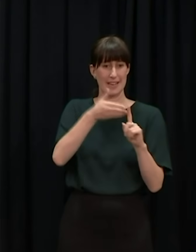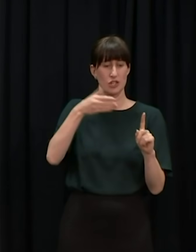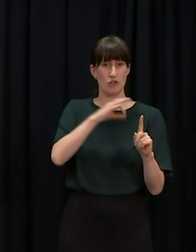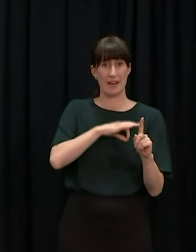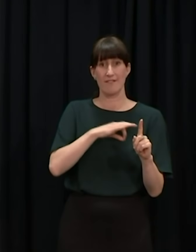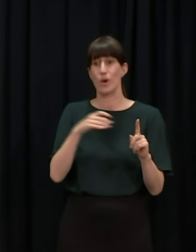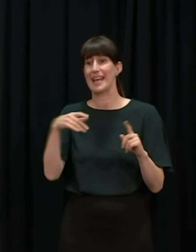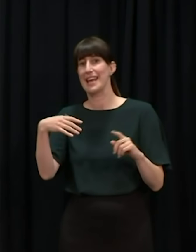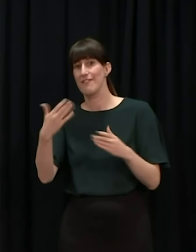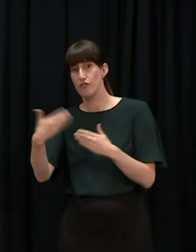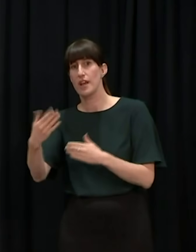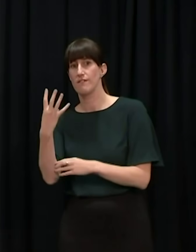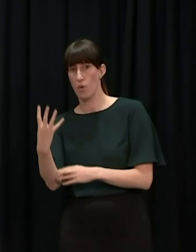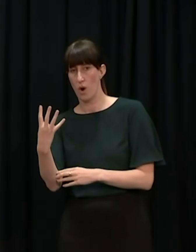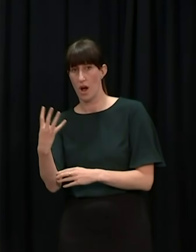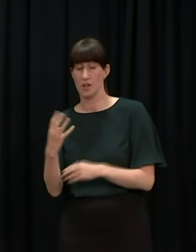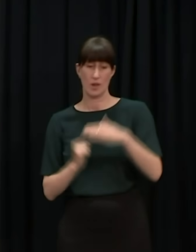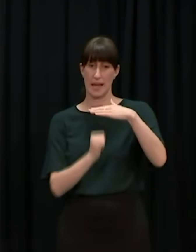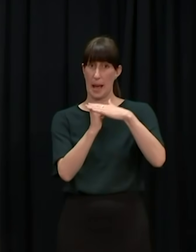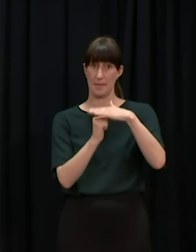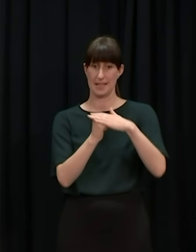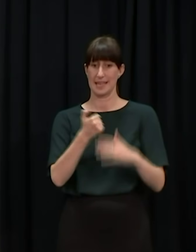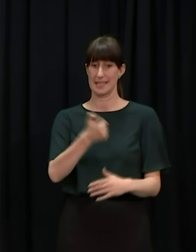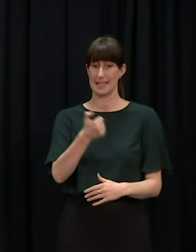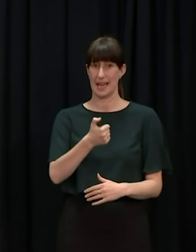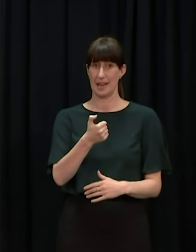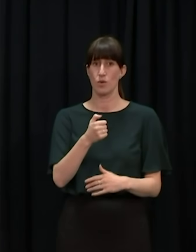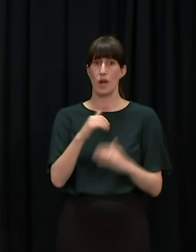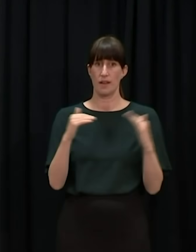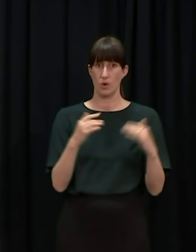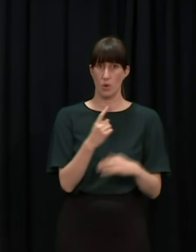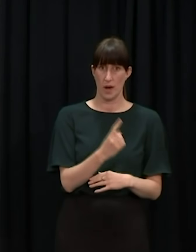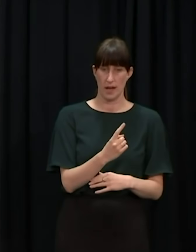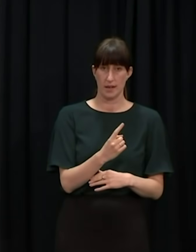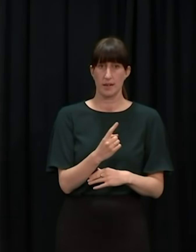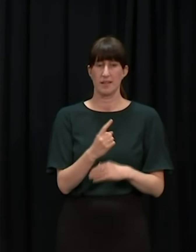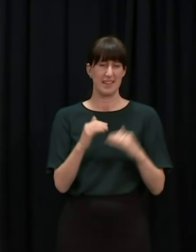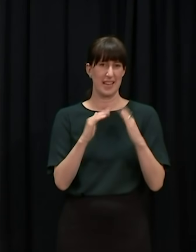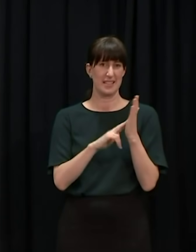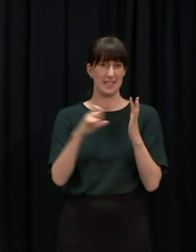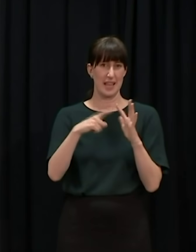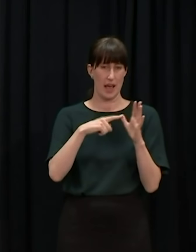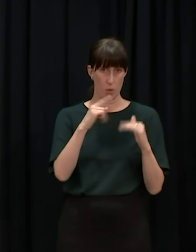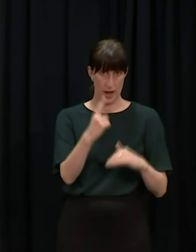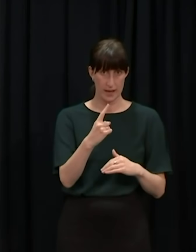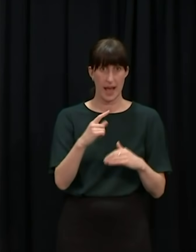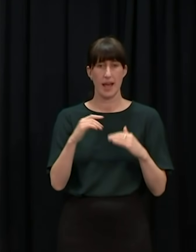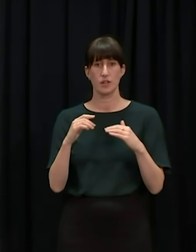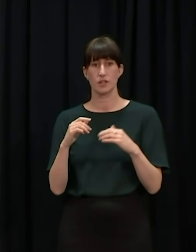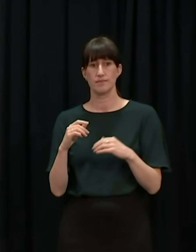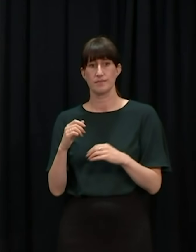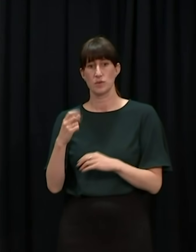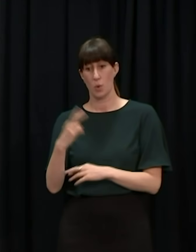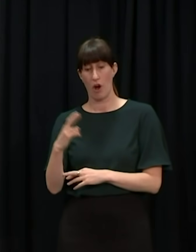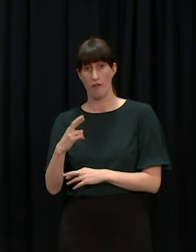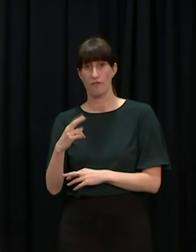year, up to a cap of 16 credits for NCEA Level 1 and 12 for NCEA Levels 2 and 3. I'm